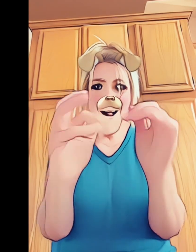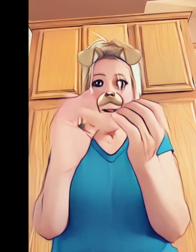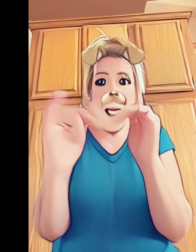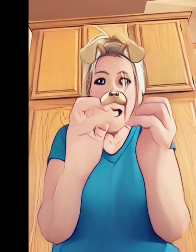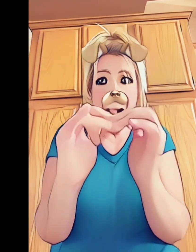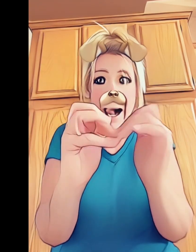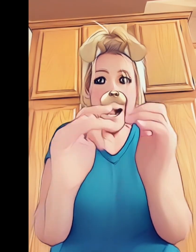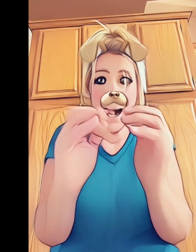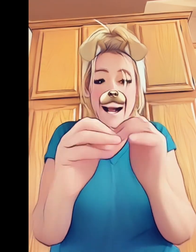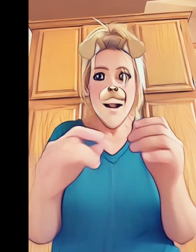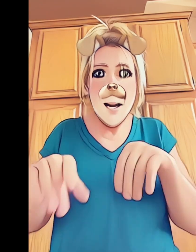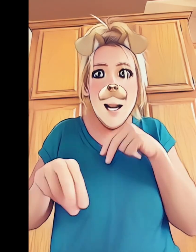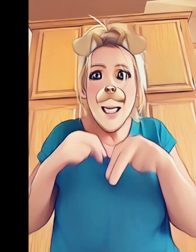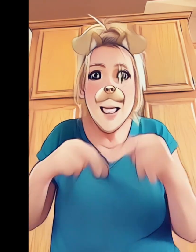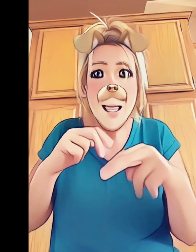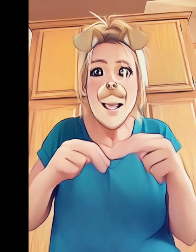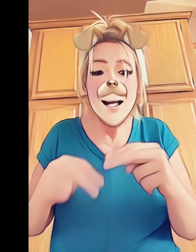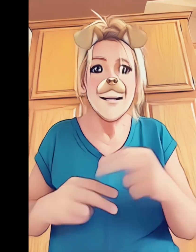dessert.